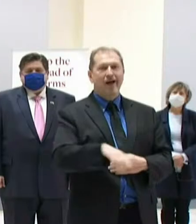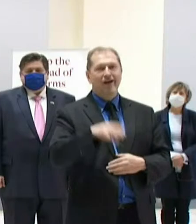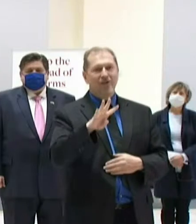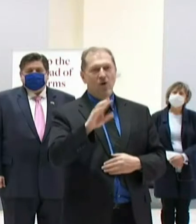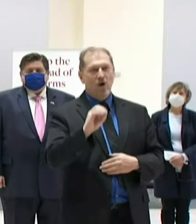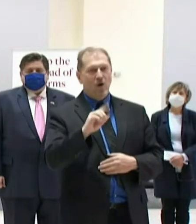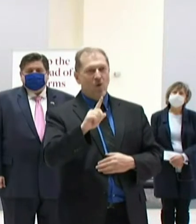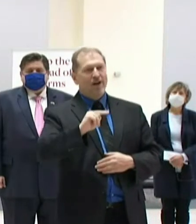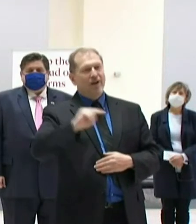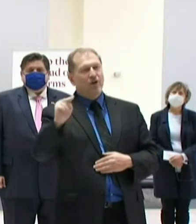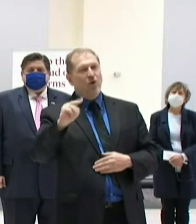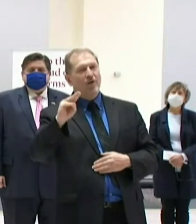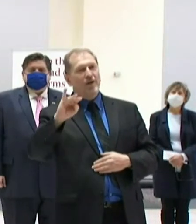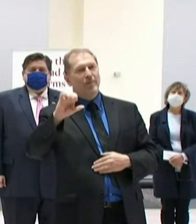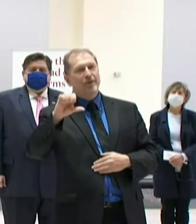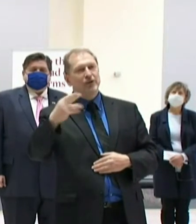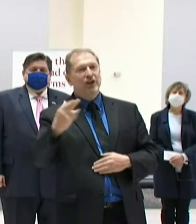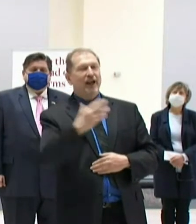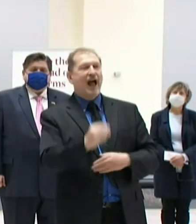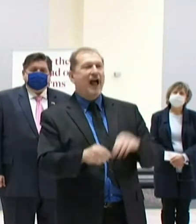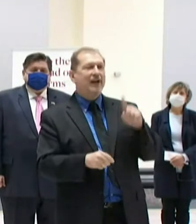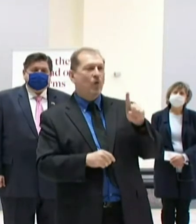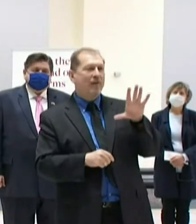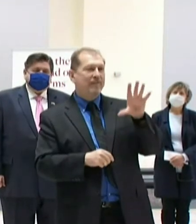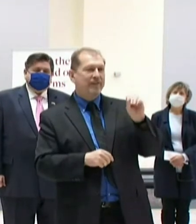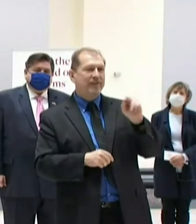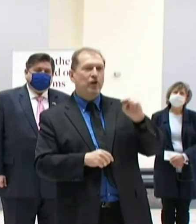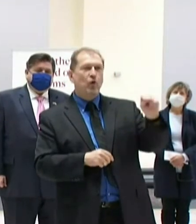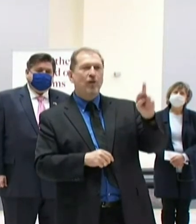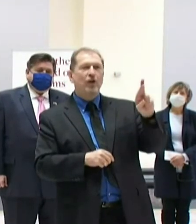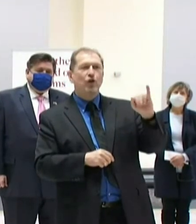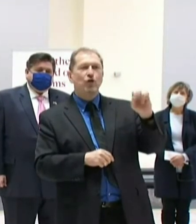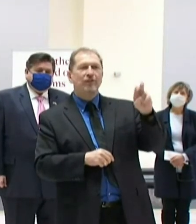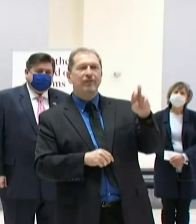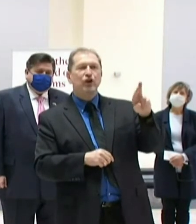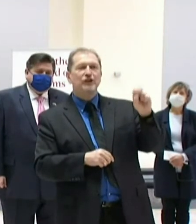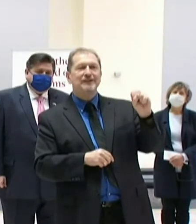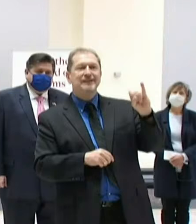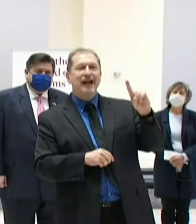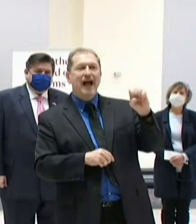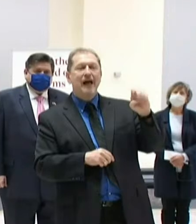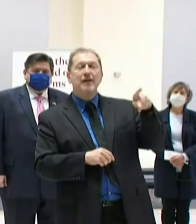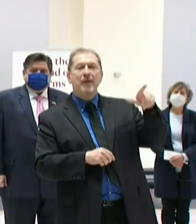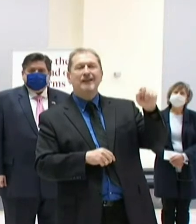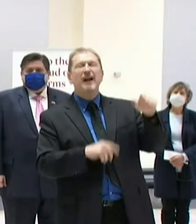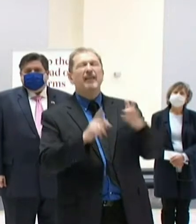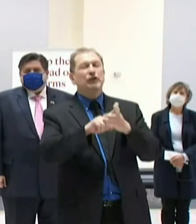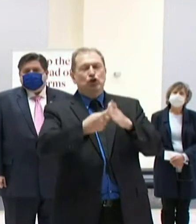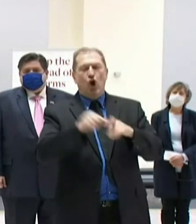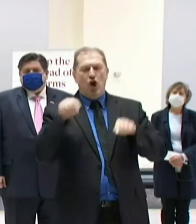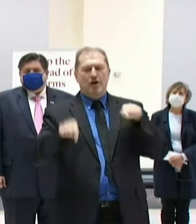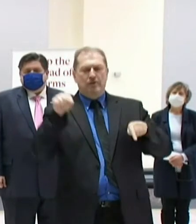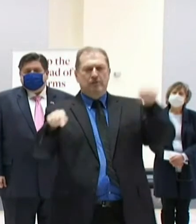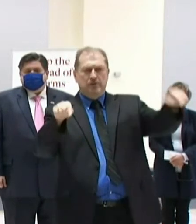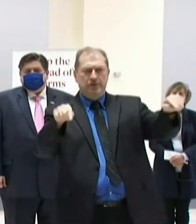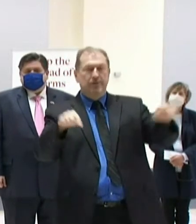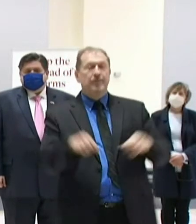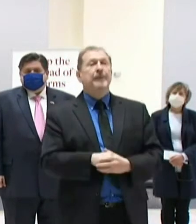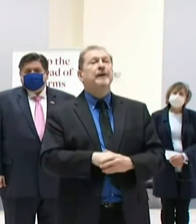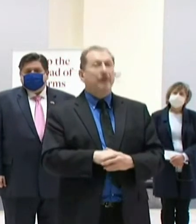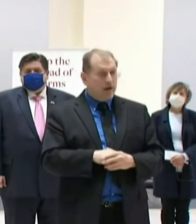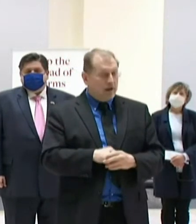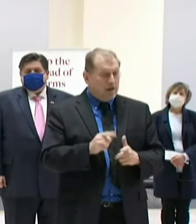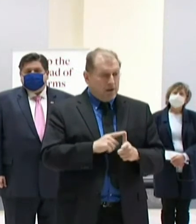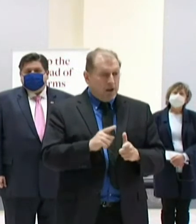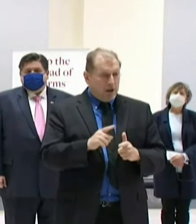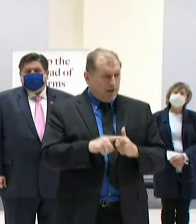401 North Michigan, and 150 North Riverside Plaza in the opening days. And in addition, if the demand from this first wave is